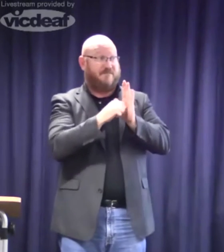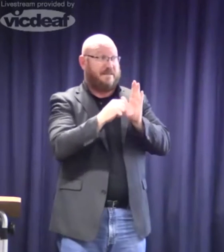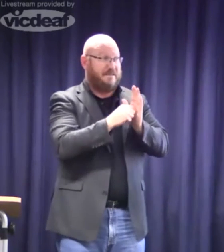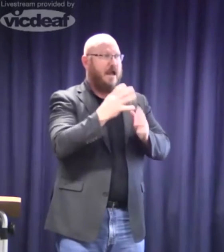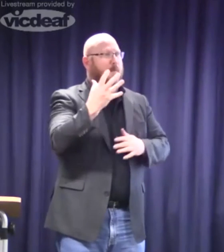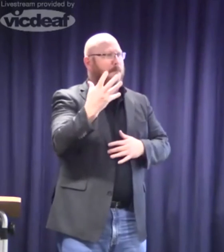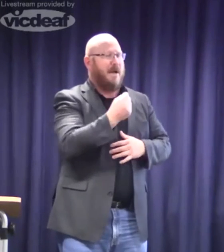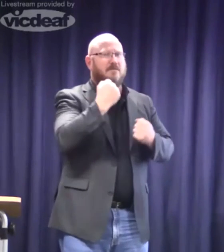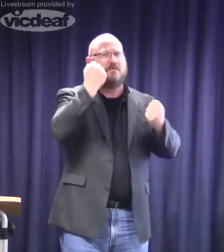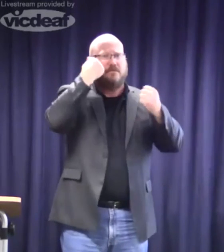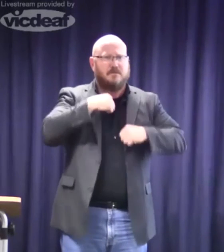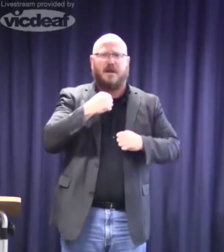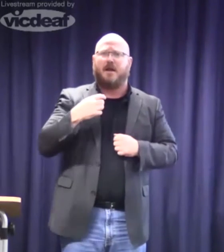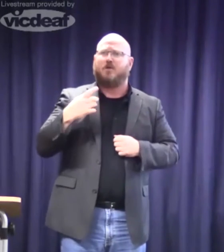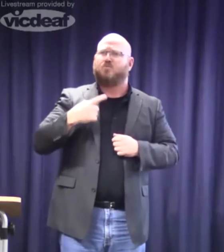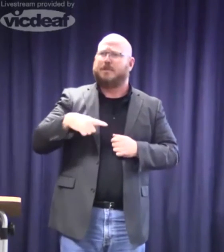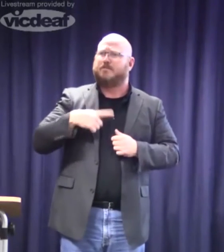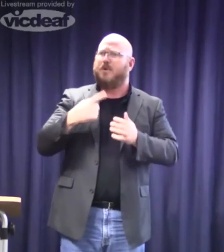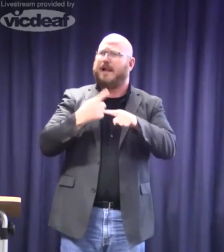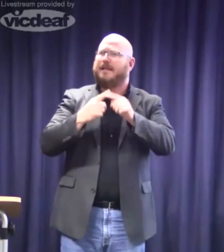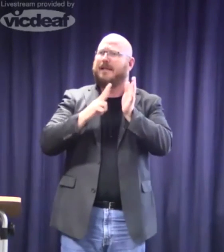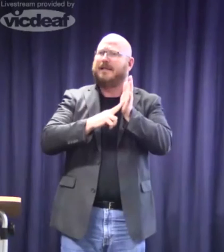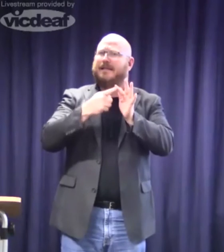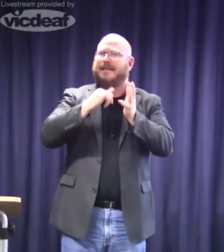The NDIS principles,